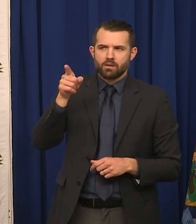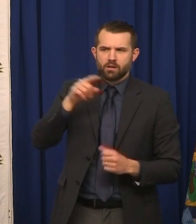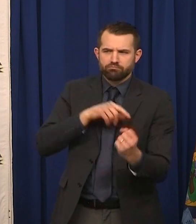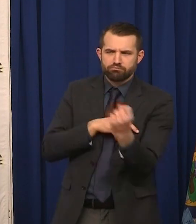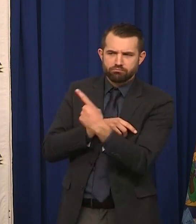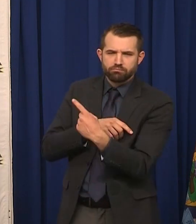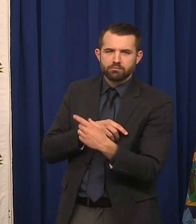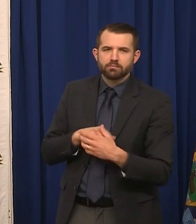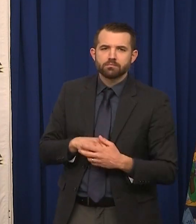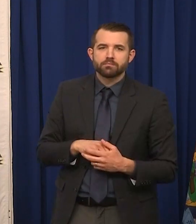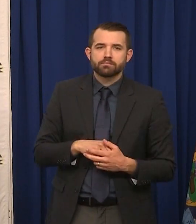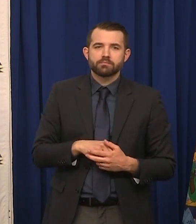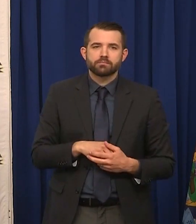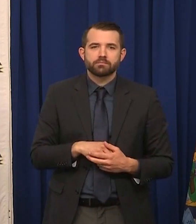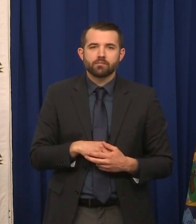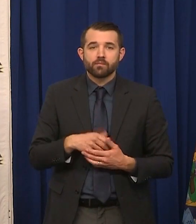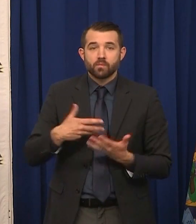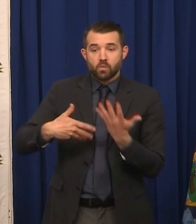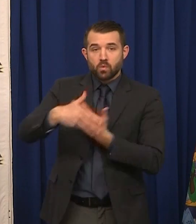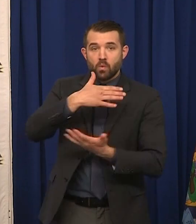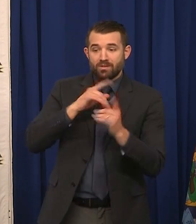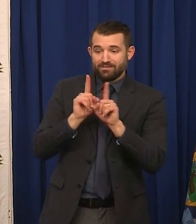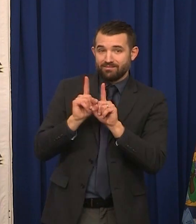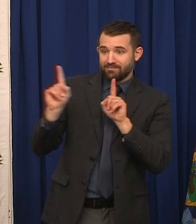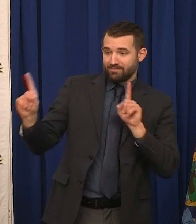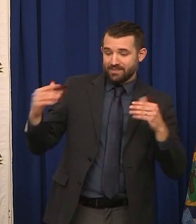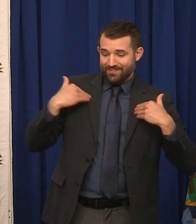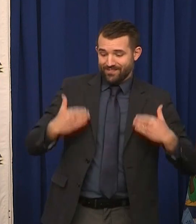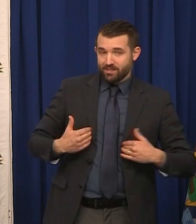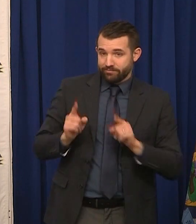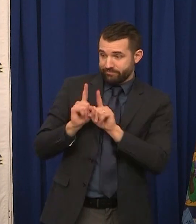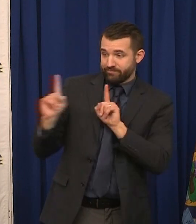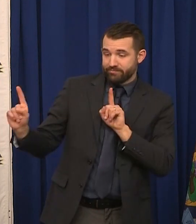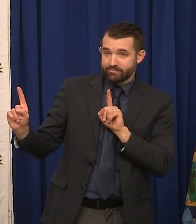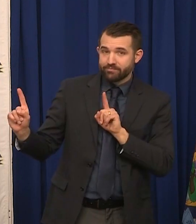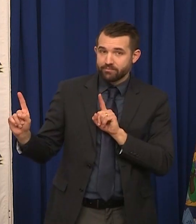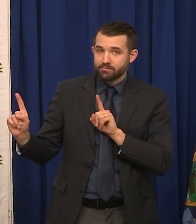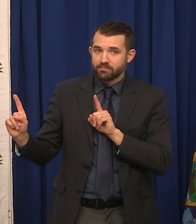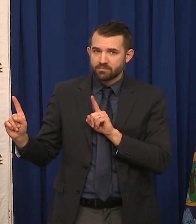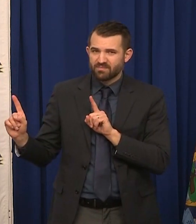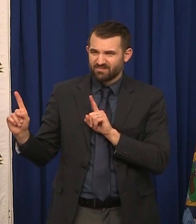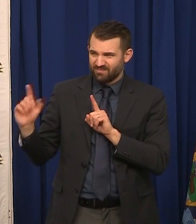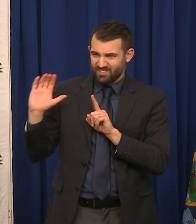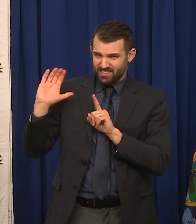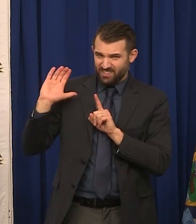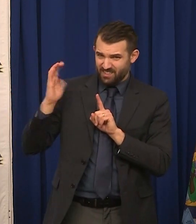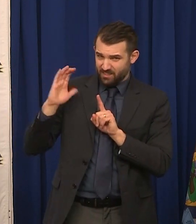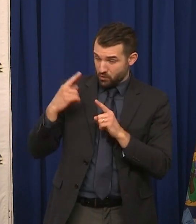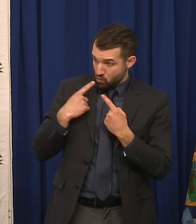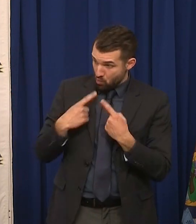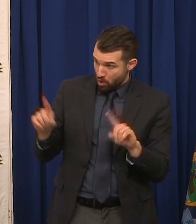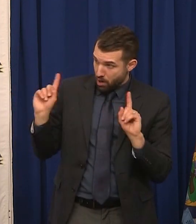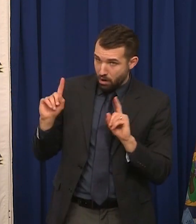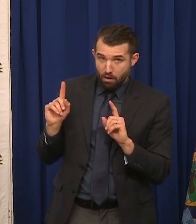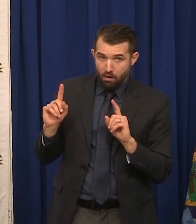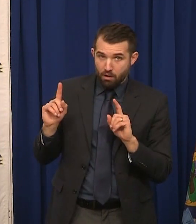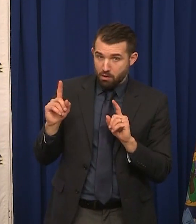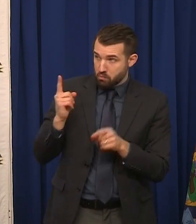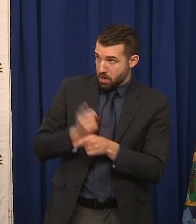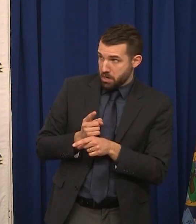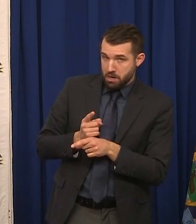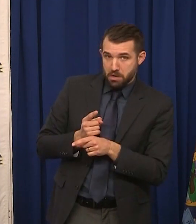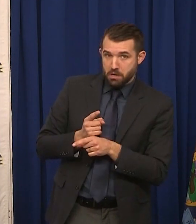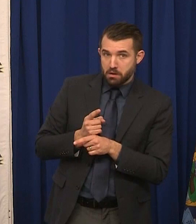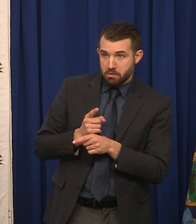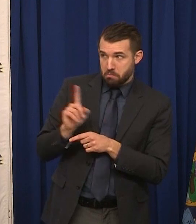is working in Maine, because we would probably have a lot more cases now if we weren't doing this. And that's it for now. Okay, so Brad's question